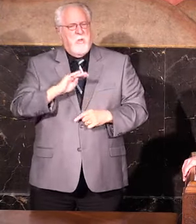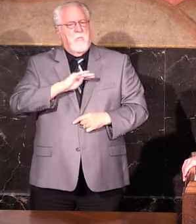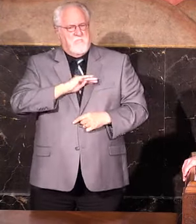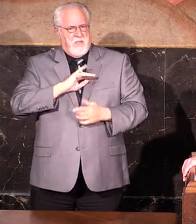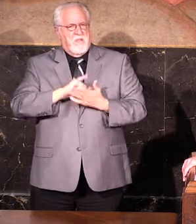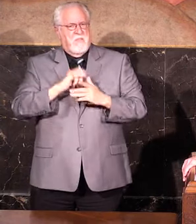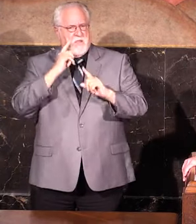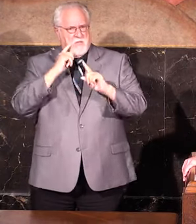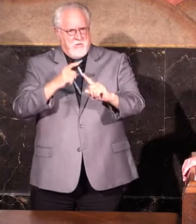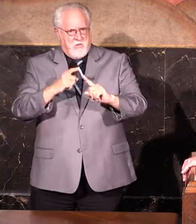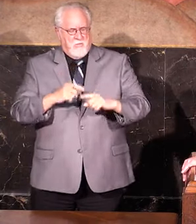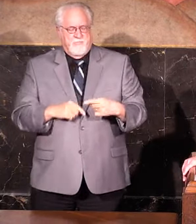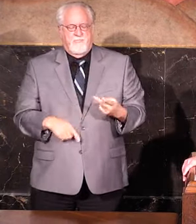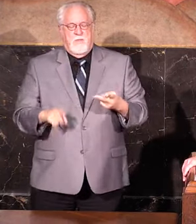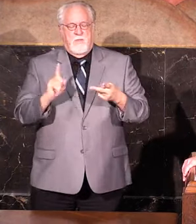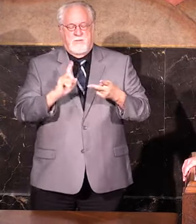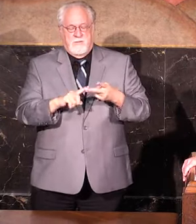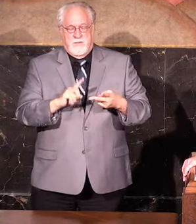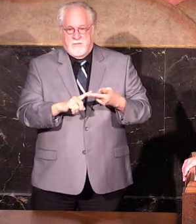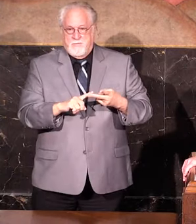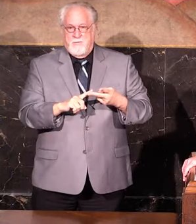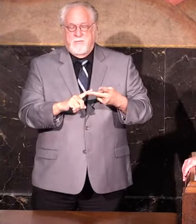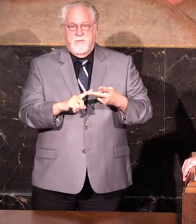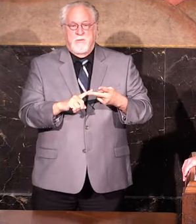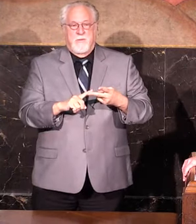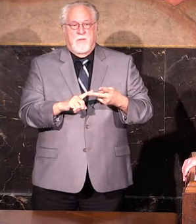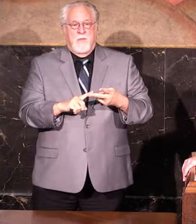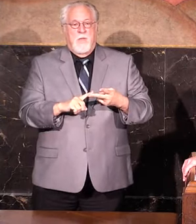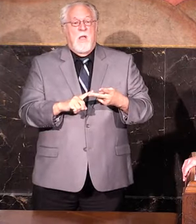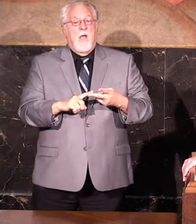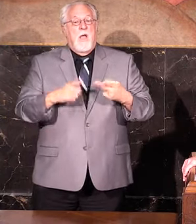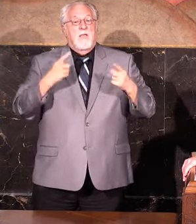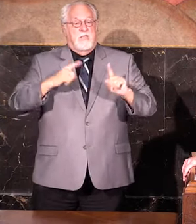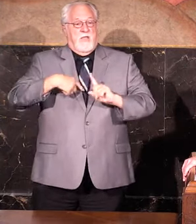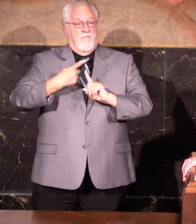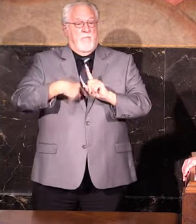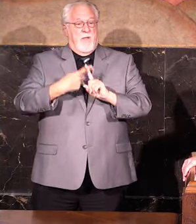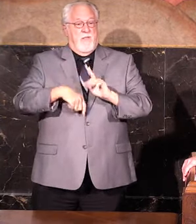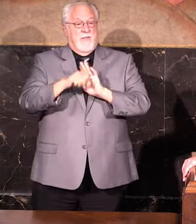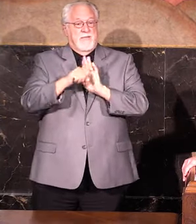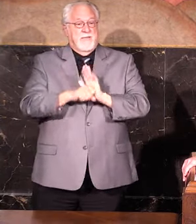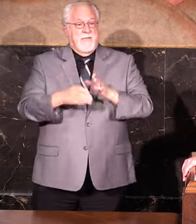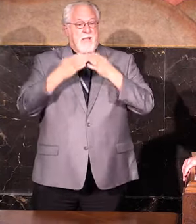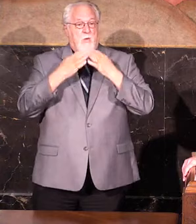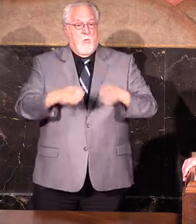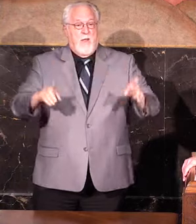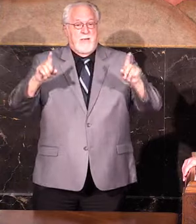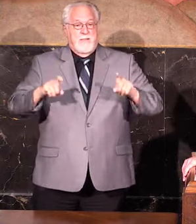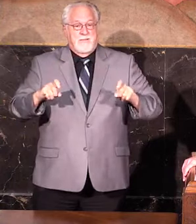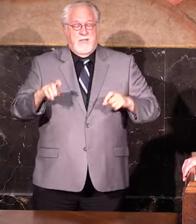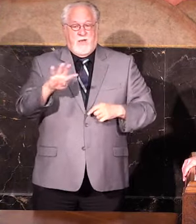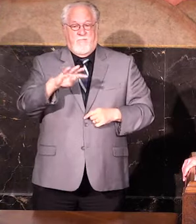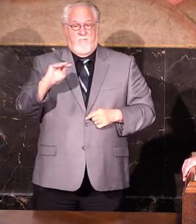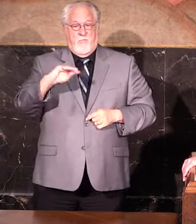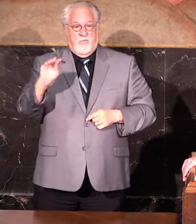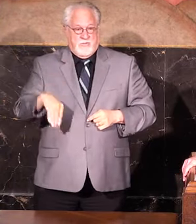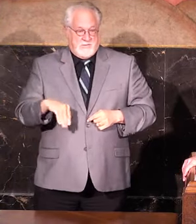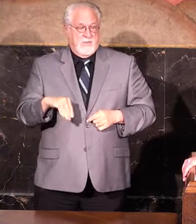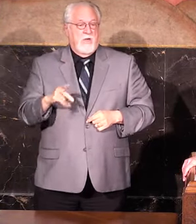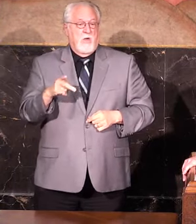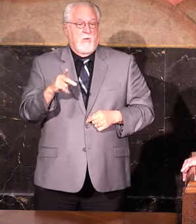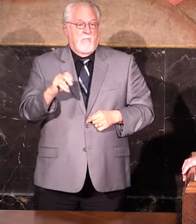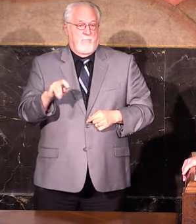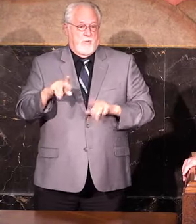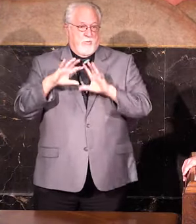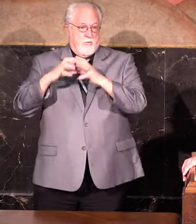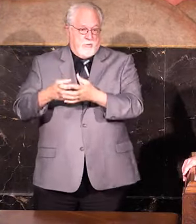goal. Secondly, to achieve monthly statewide testing at 4% per capita. I